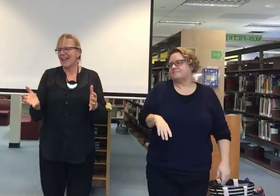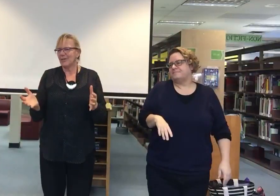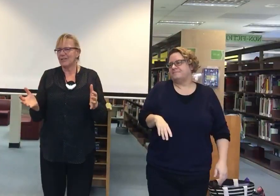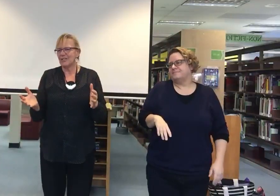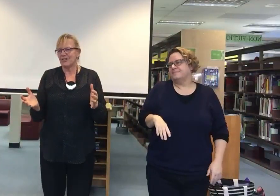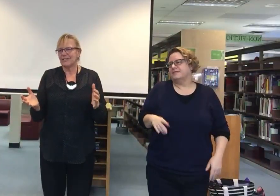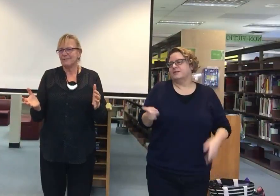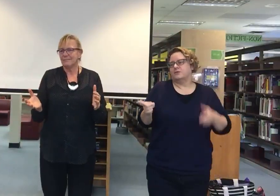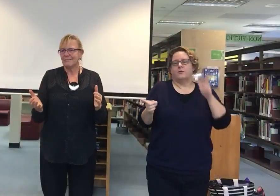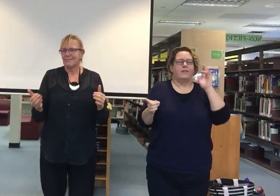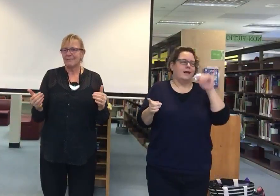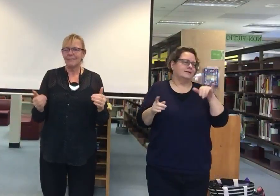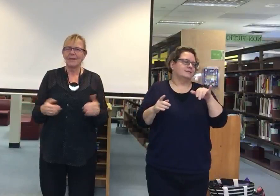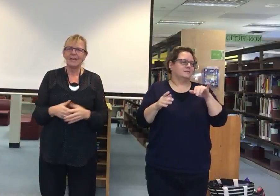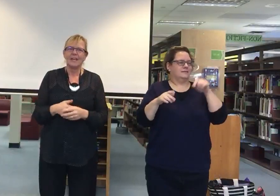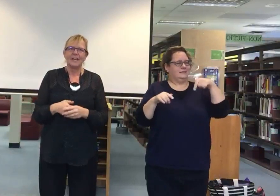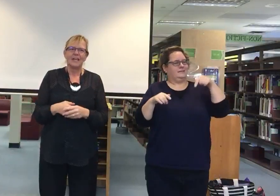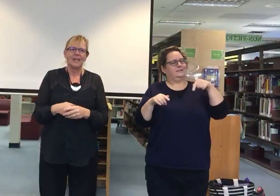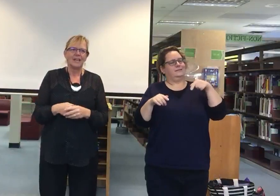that's kind of how it started.